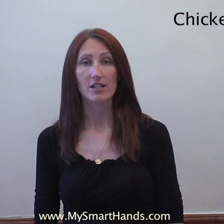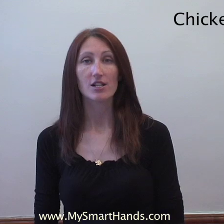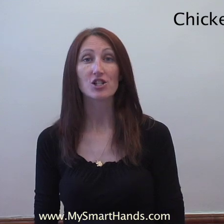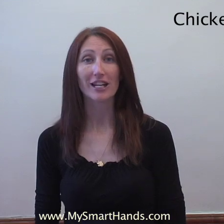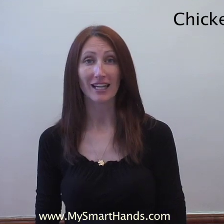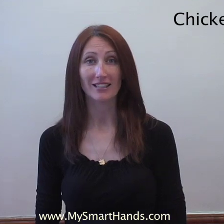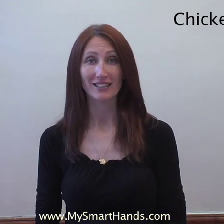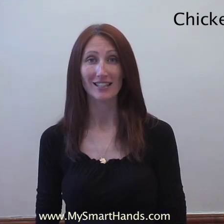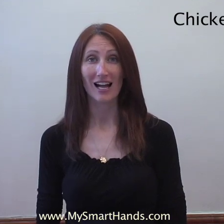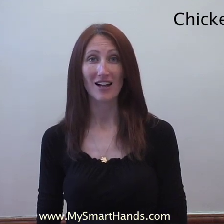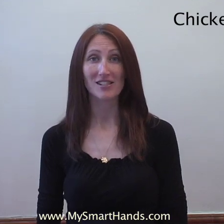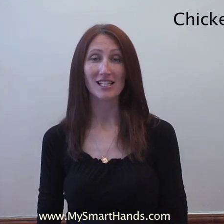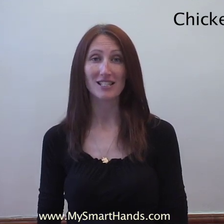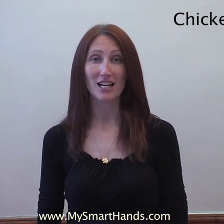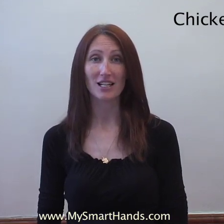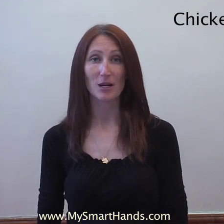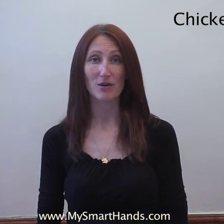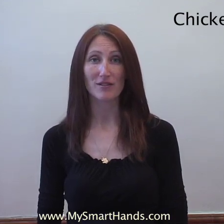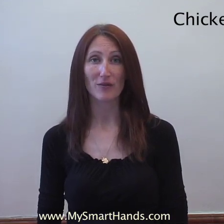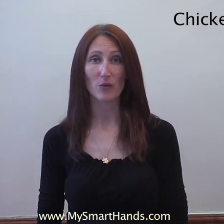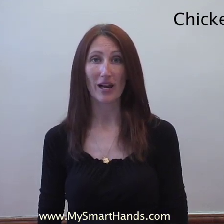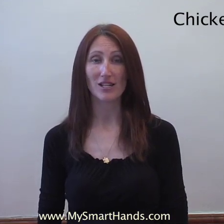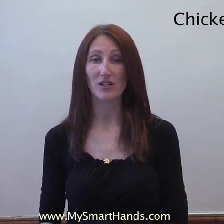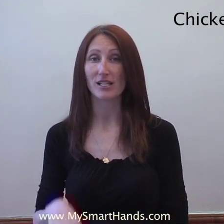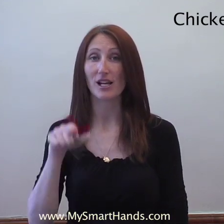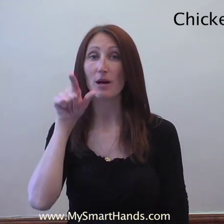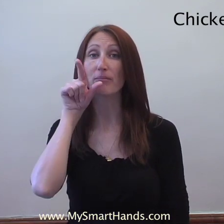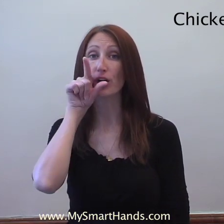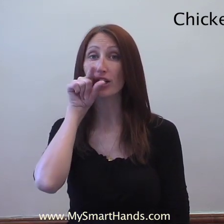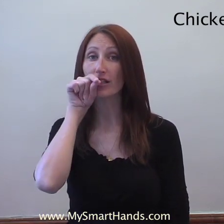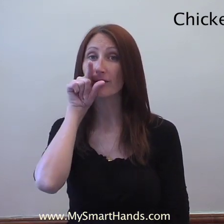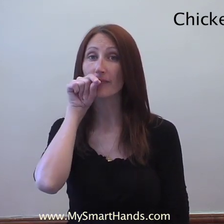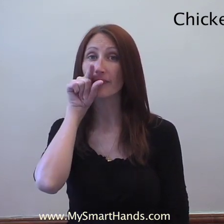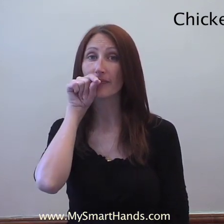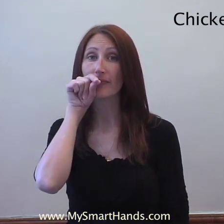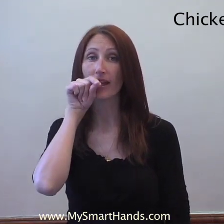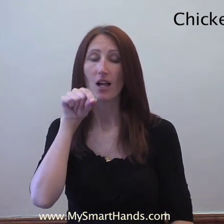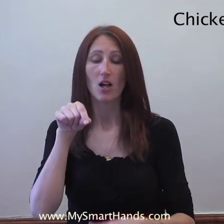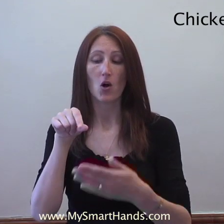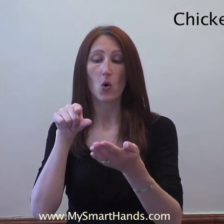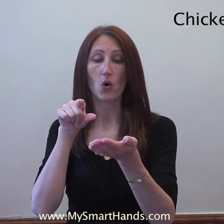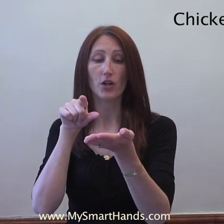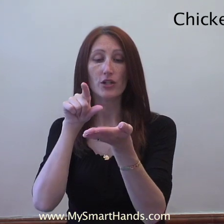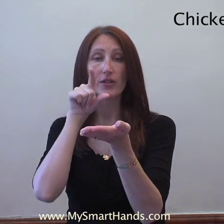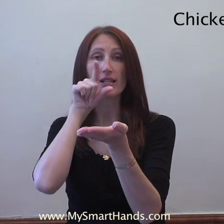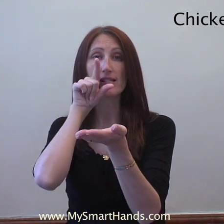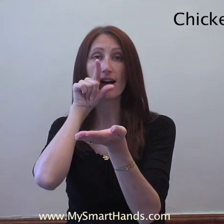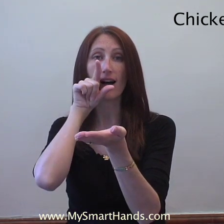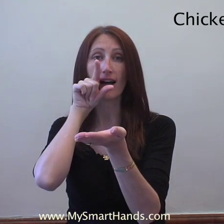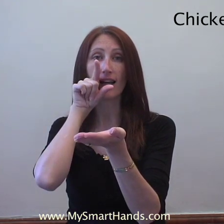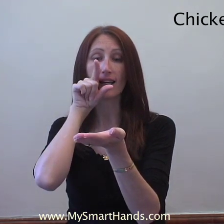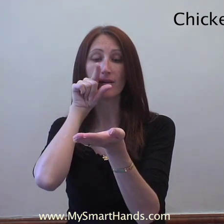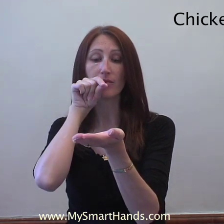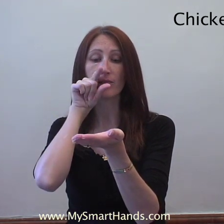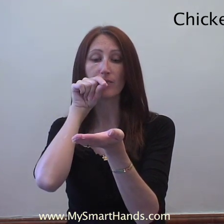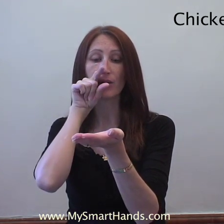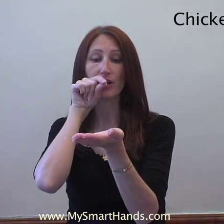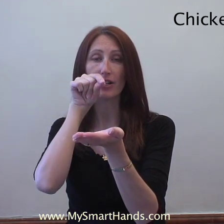Chicken. I've seen it done a number of different ways. can sign bird or you can sign bird